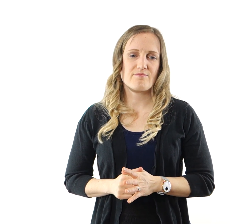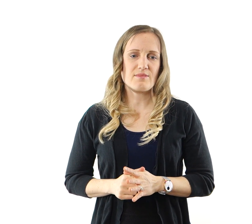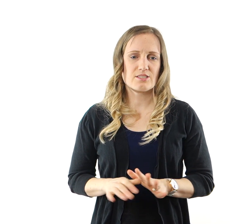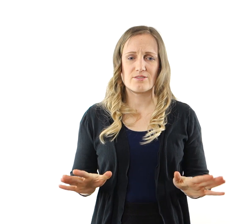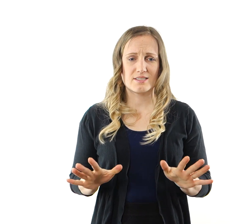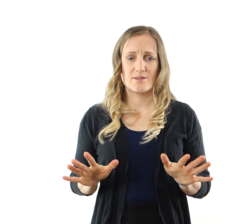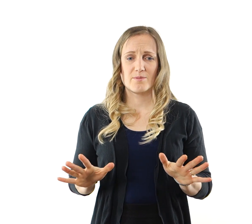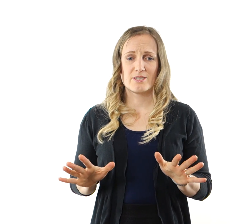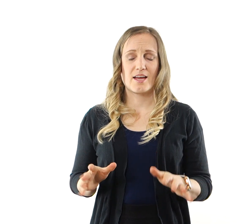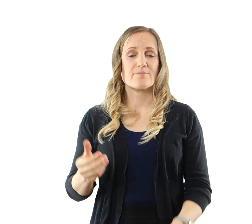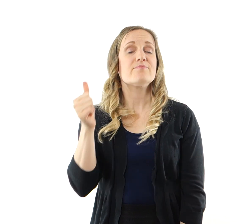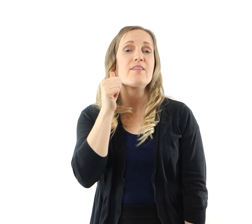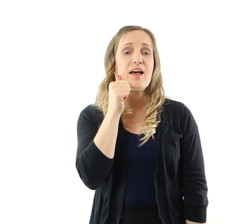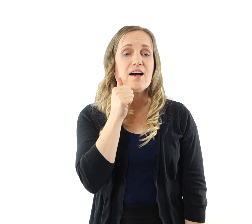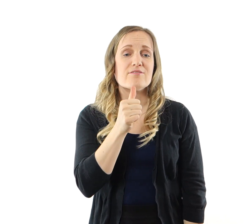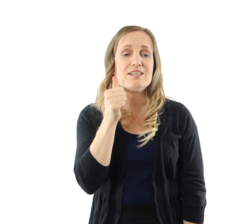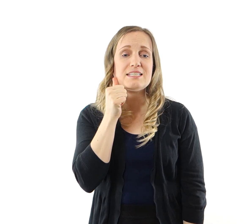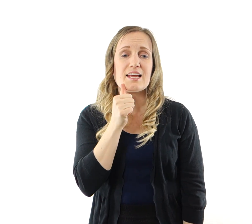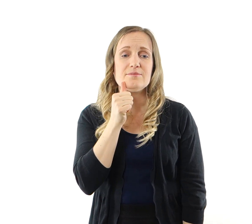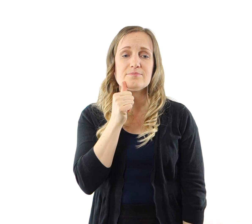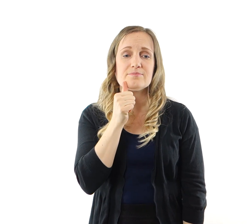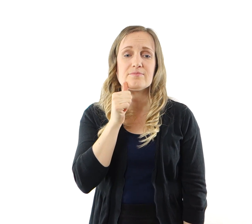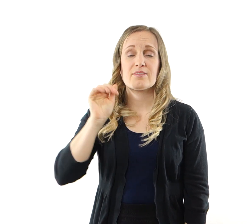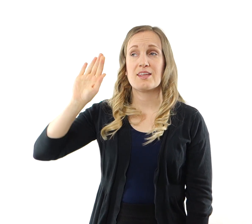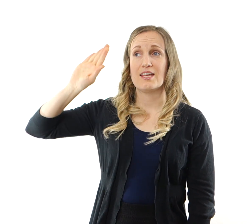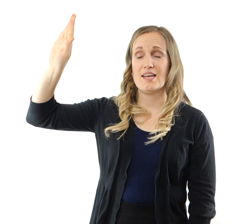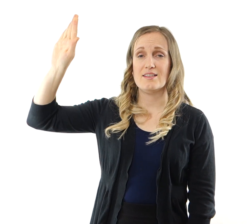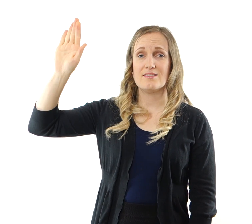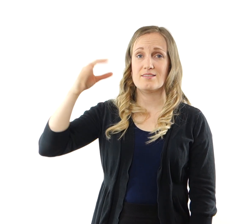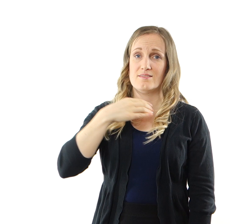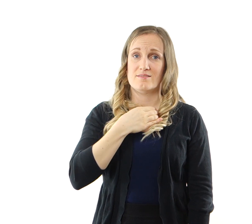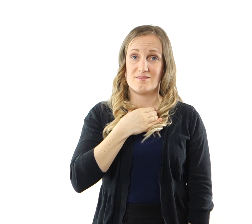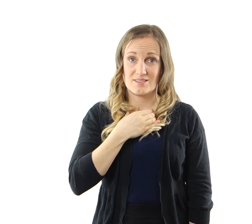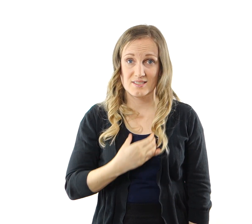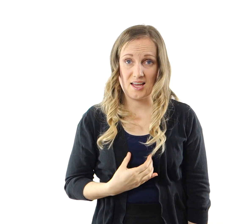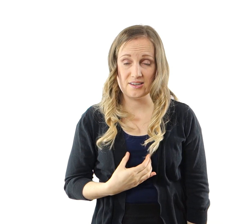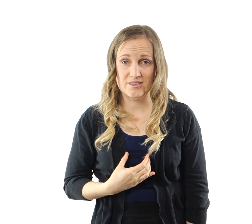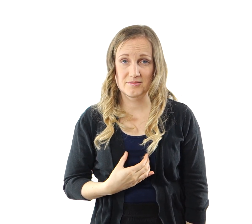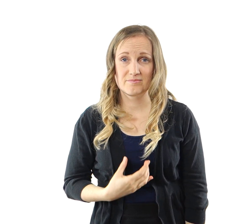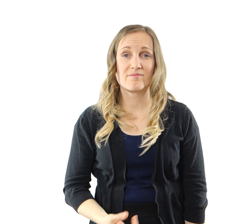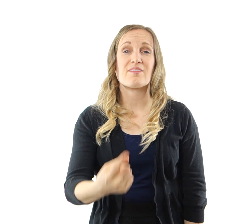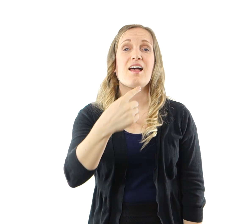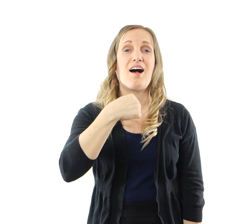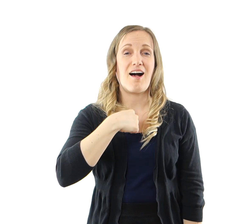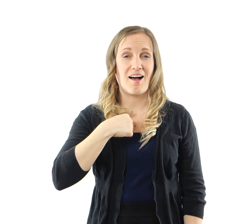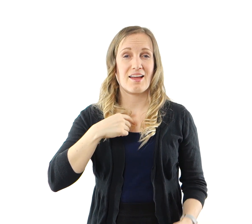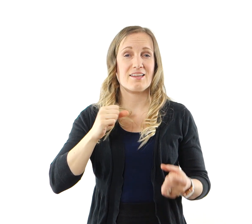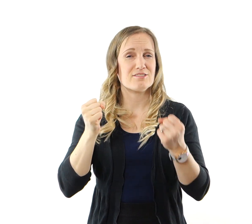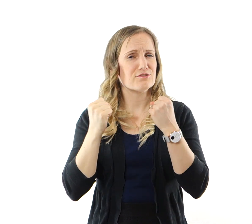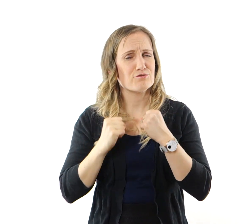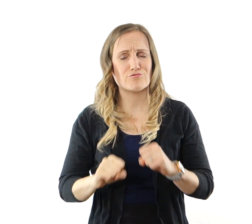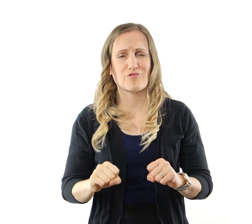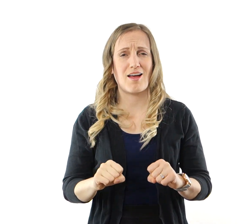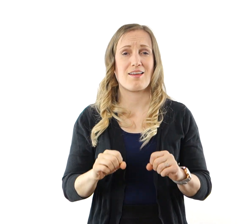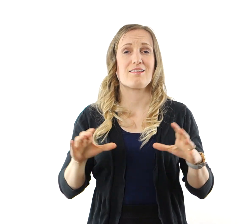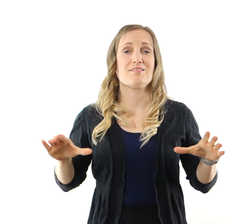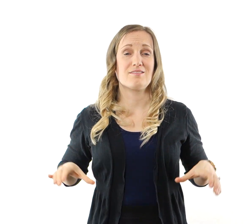Let's do that sign one more time. Every day, his desire, I try to